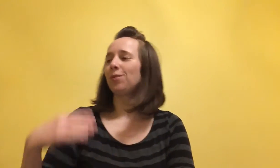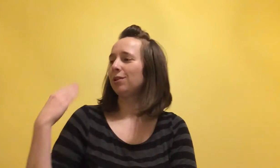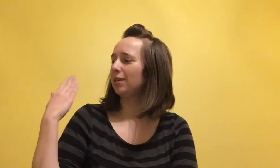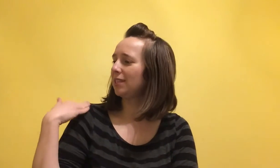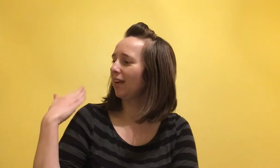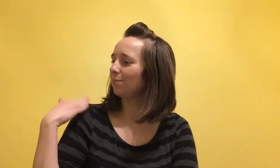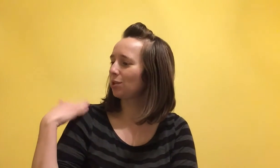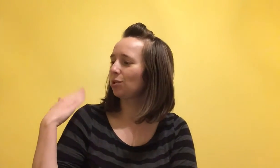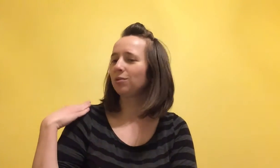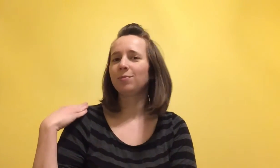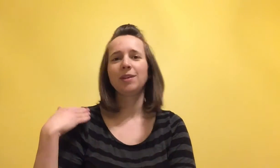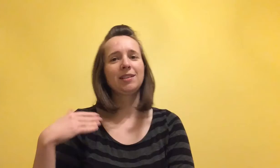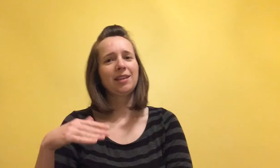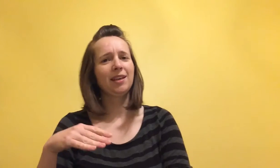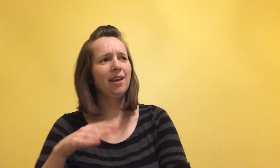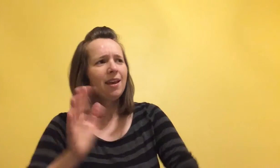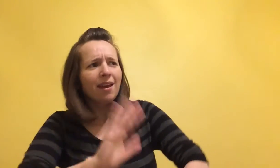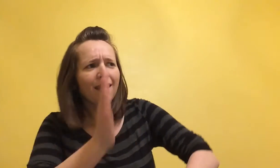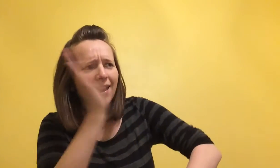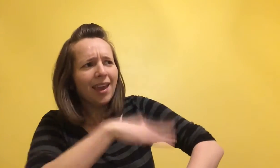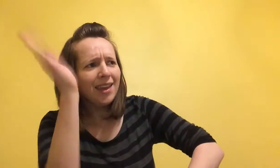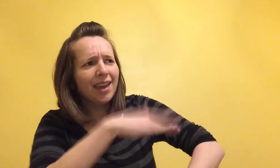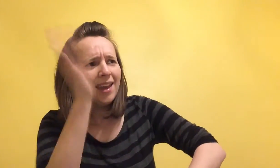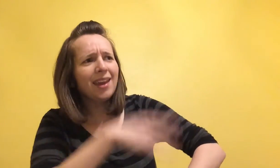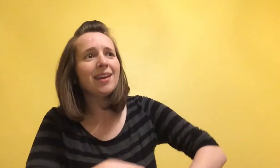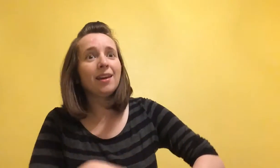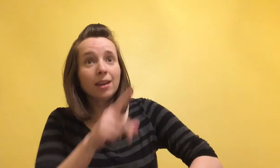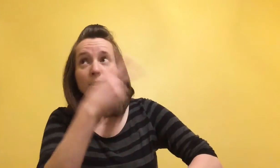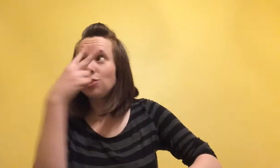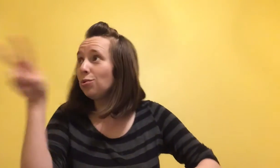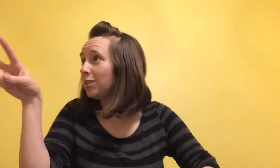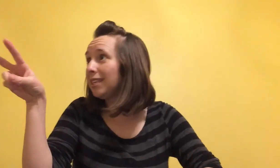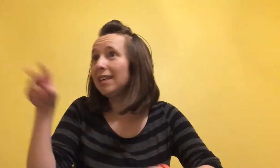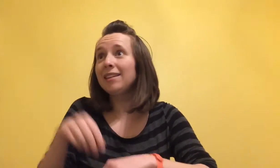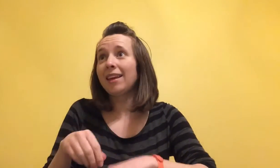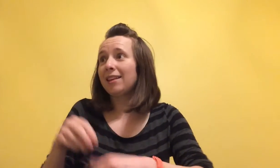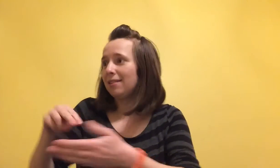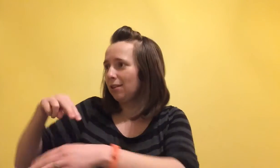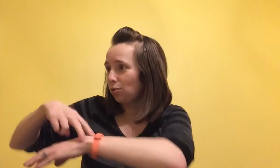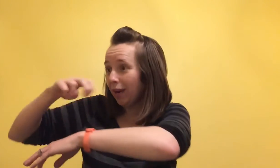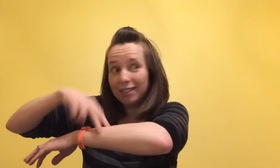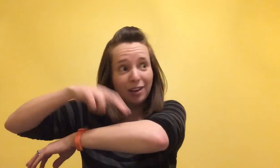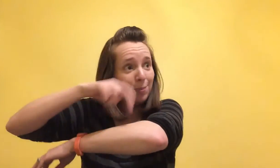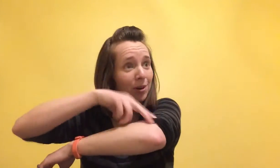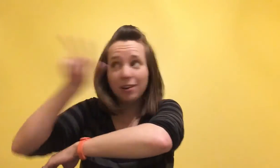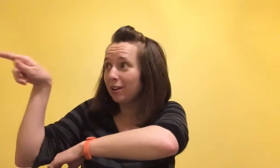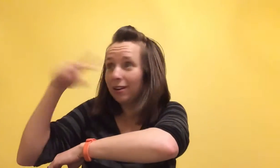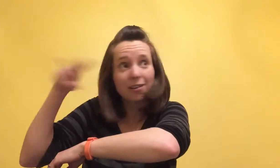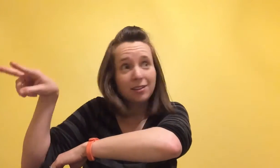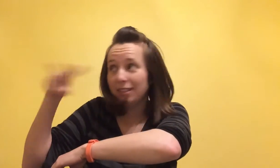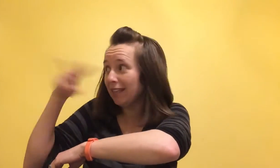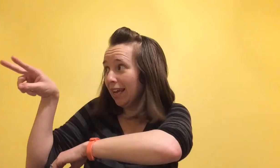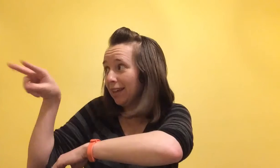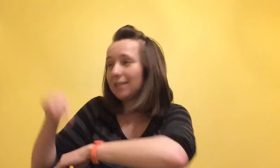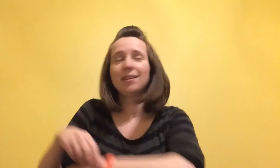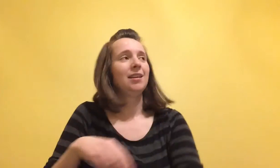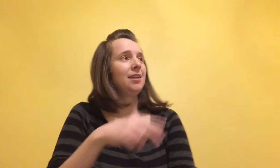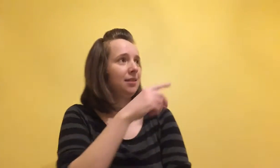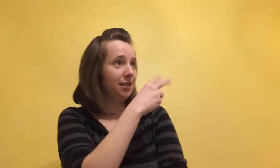you can tap the shoulder, be just like, hey, hey, hey, hey, did you see that grasshopper? You see that? They say,